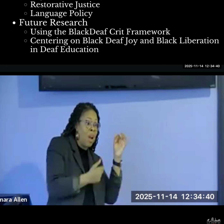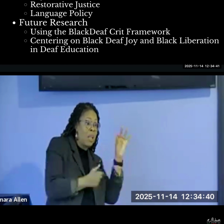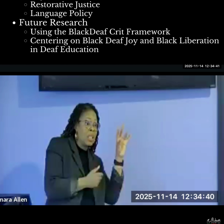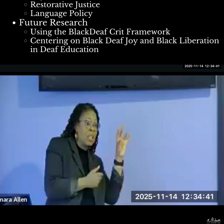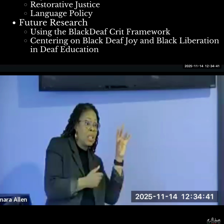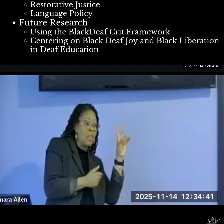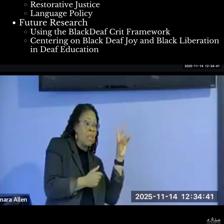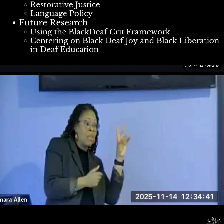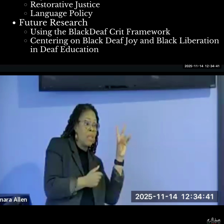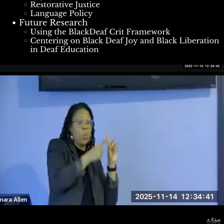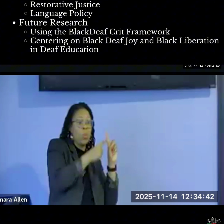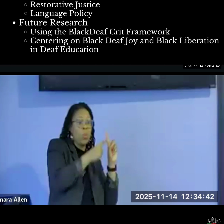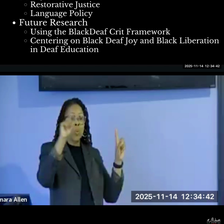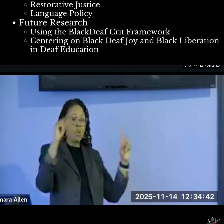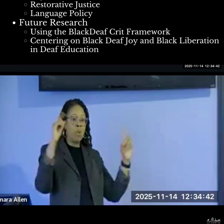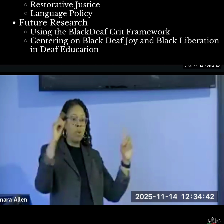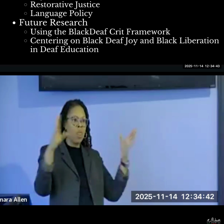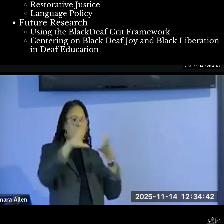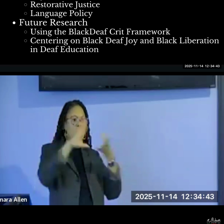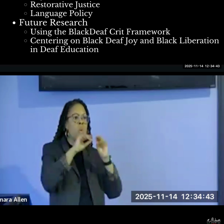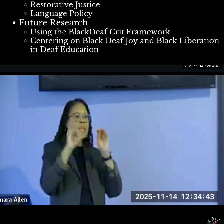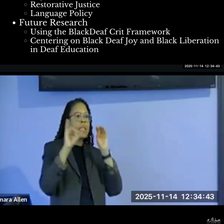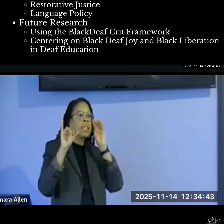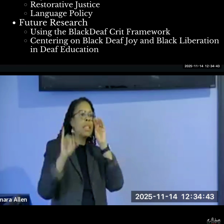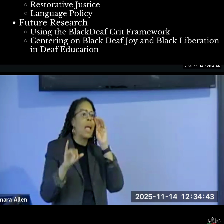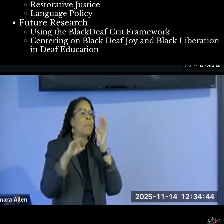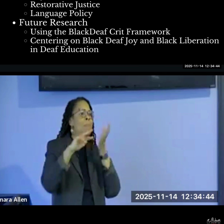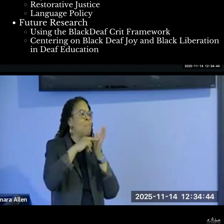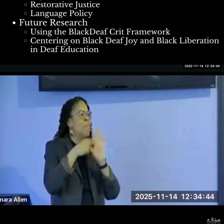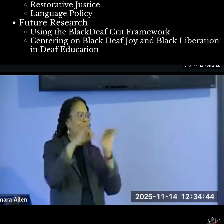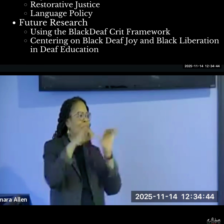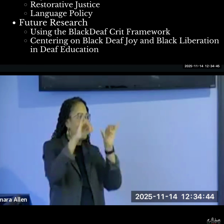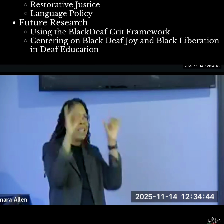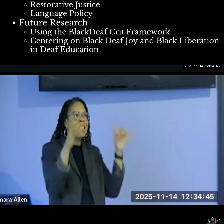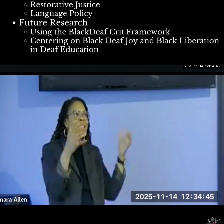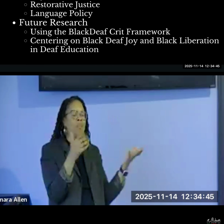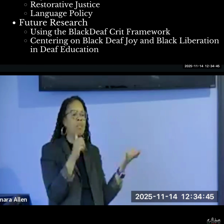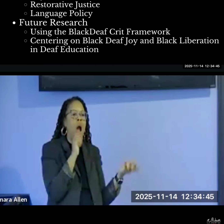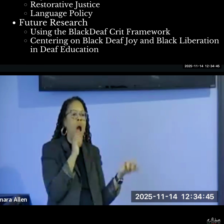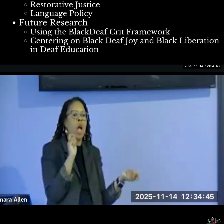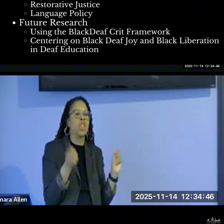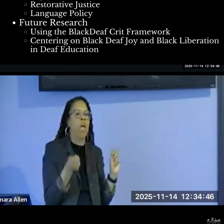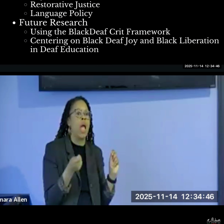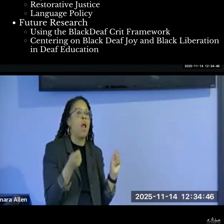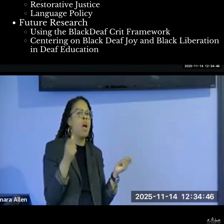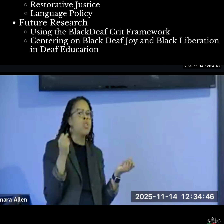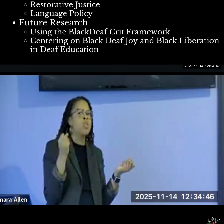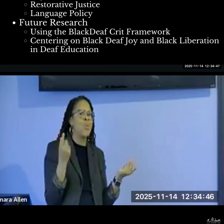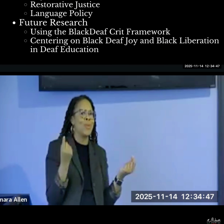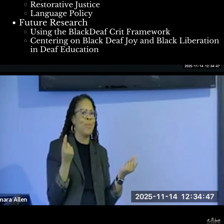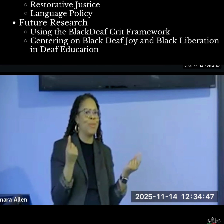going anywhere. We see that through our participants as early as the 1960s to 2020,